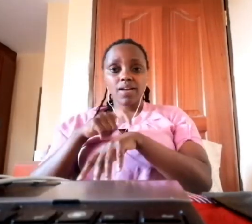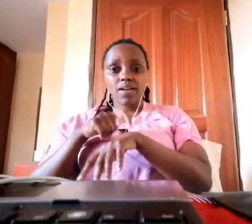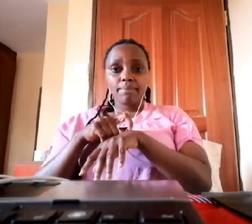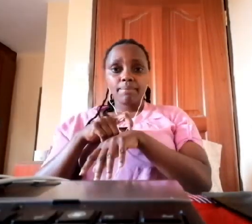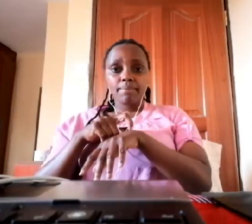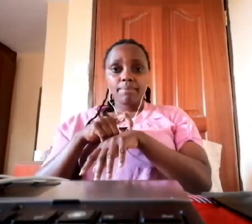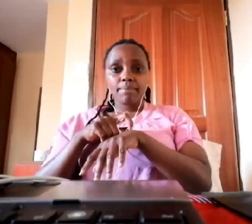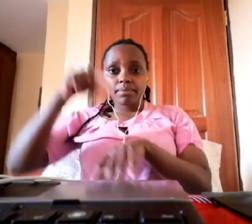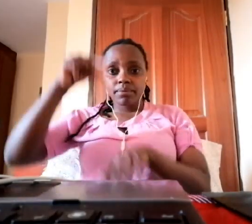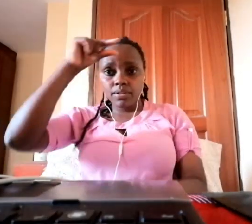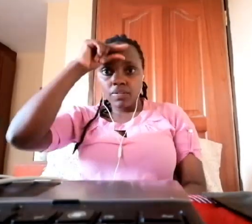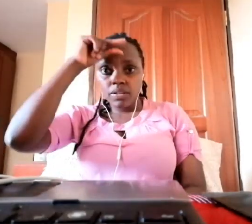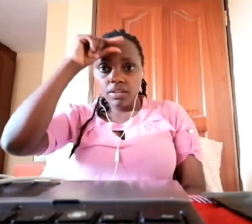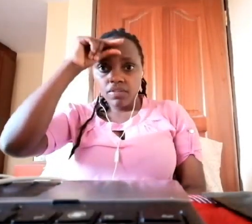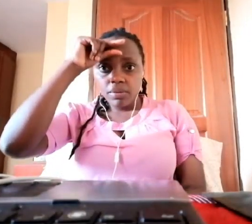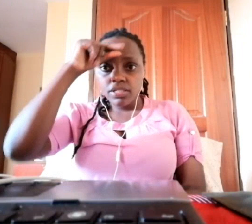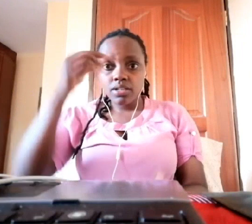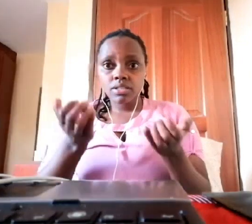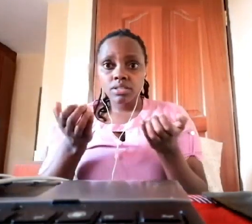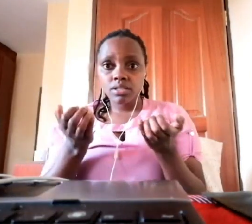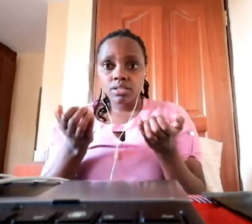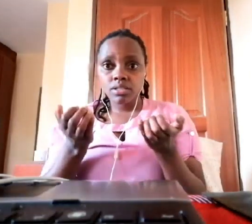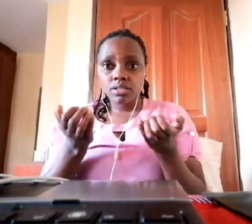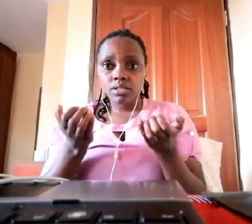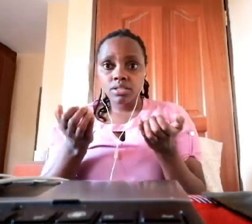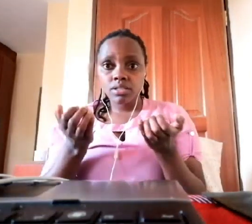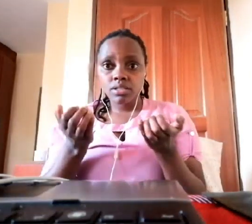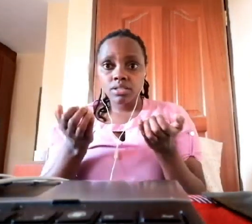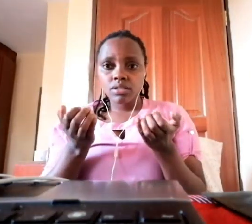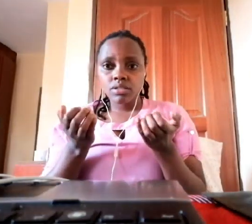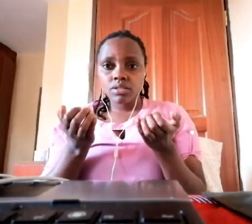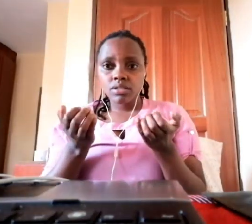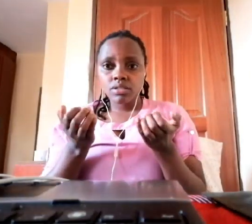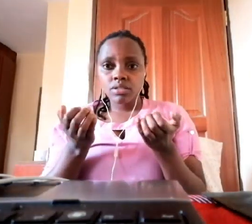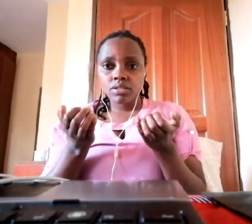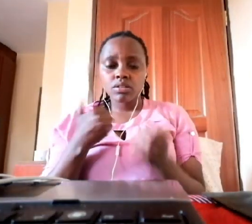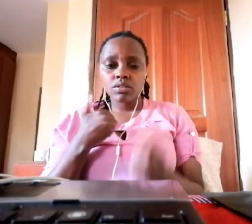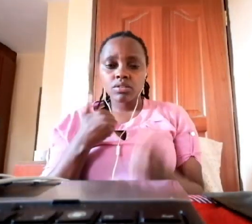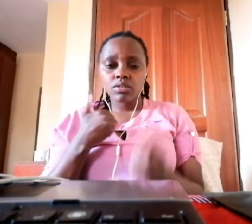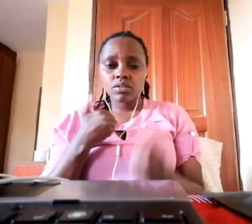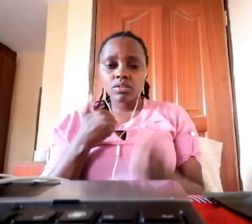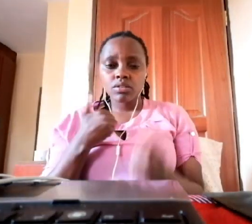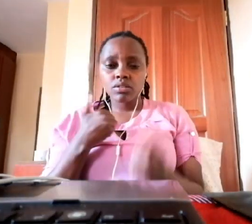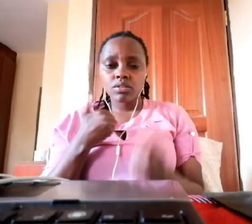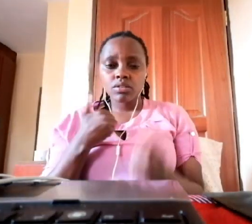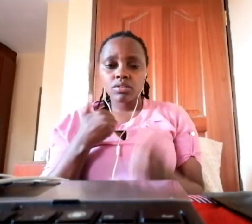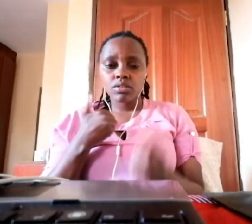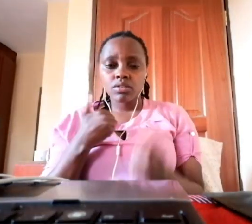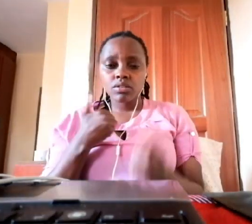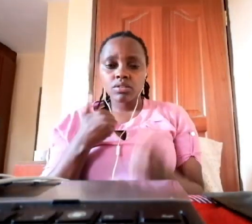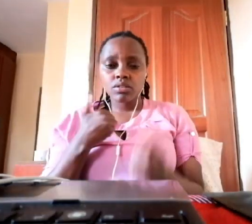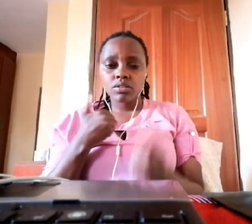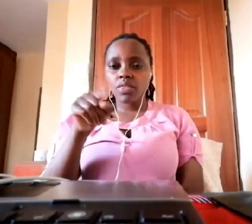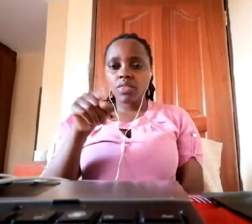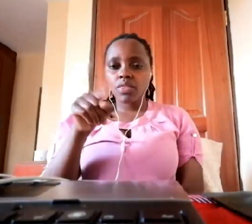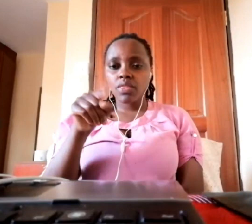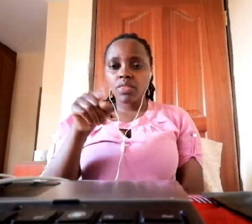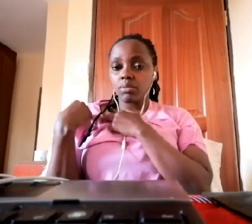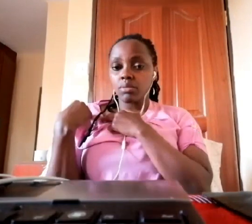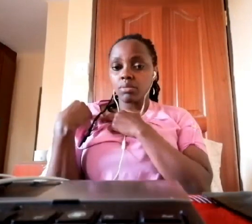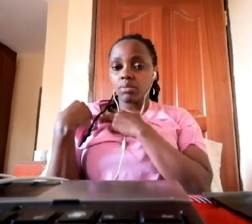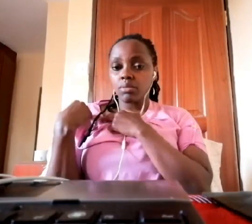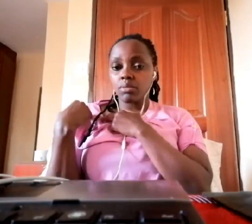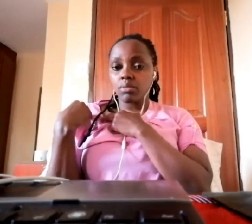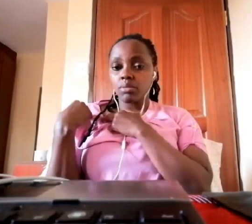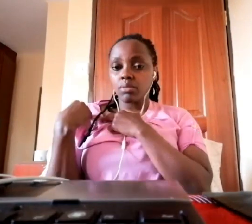government needs to be to have advocacy, because sometimes they do not know their obligations on matters